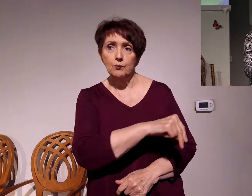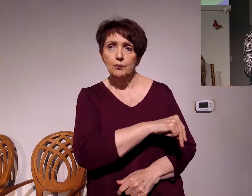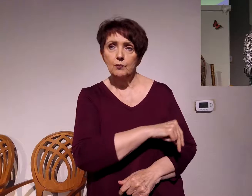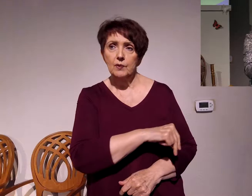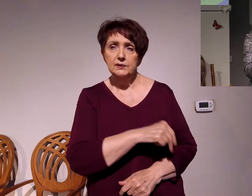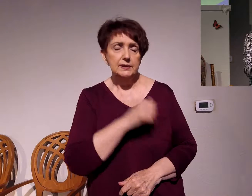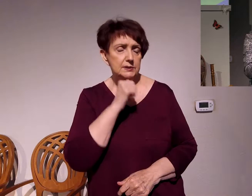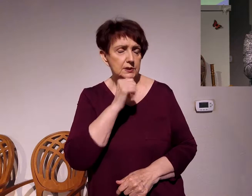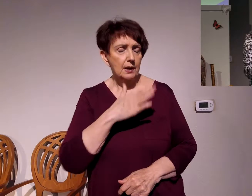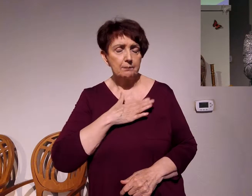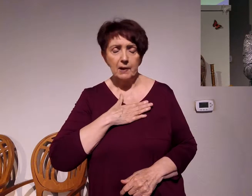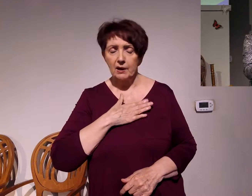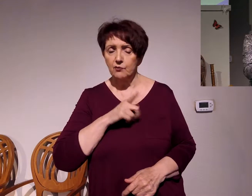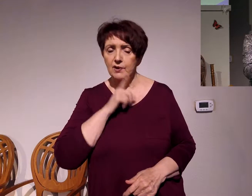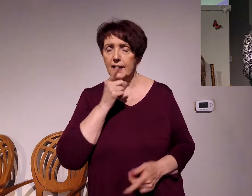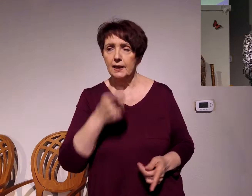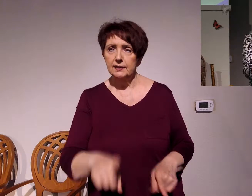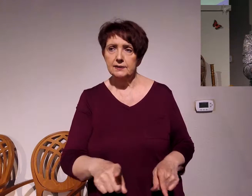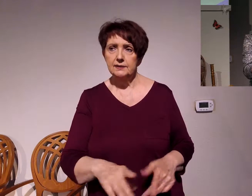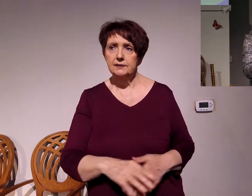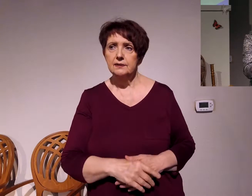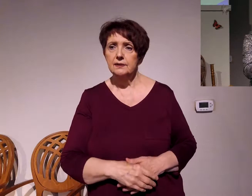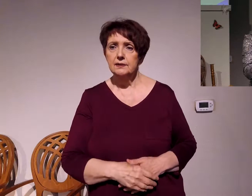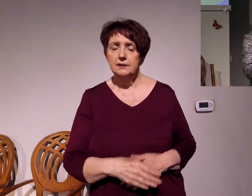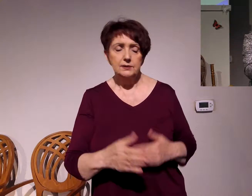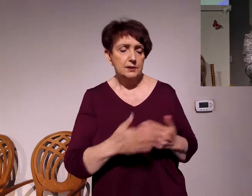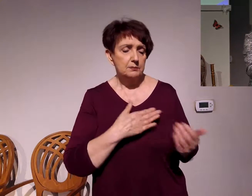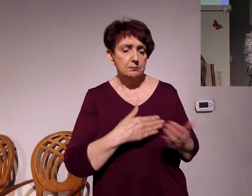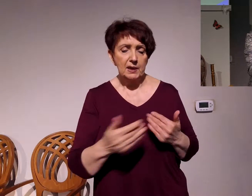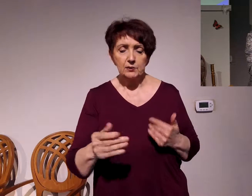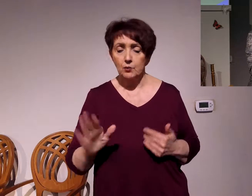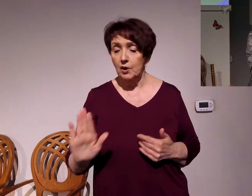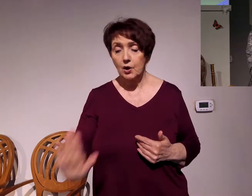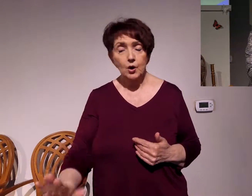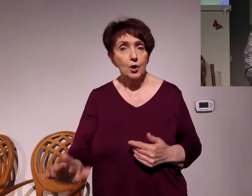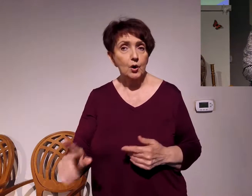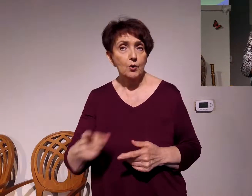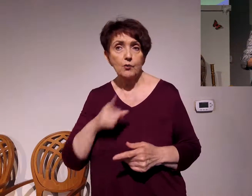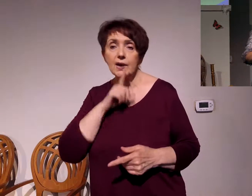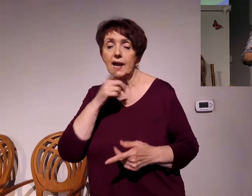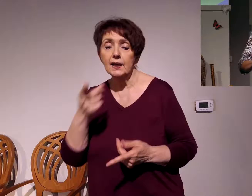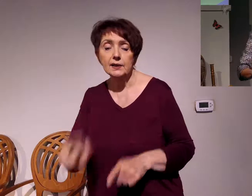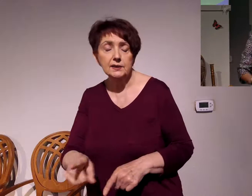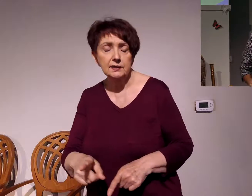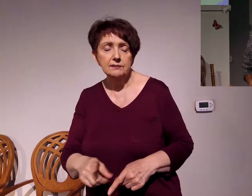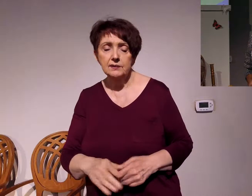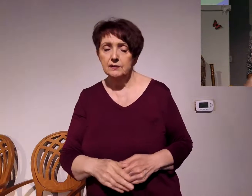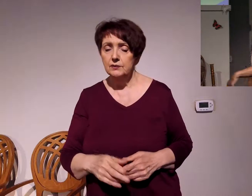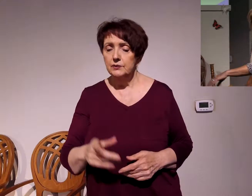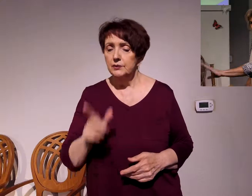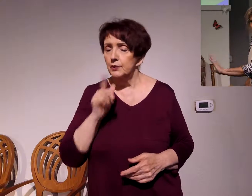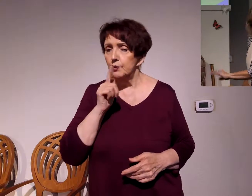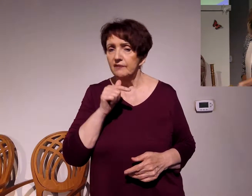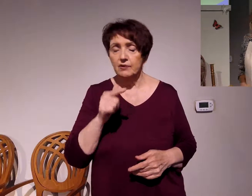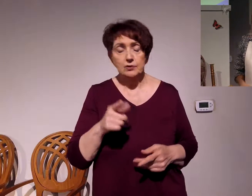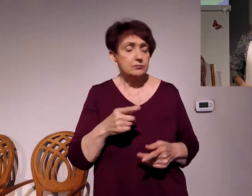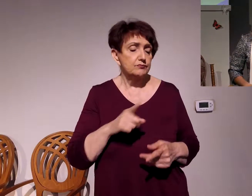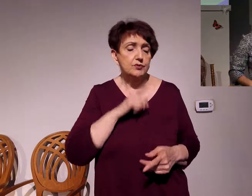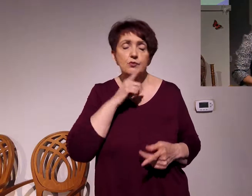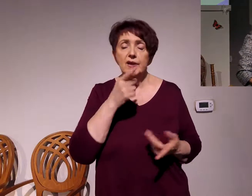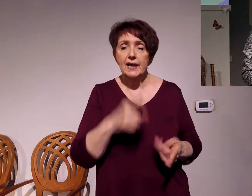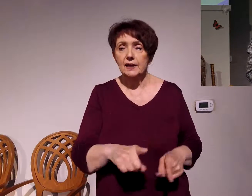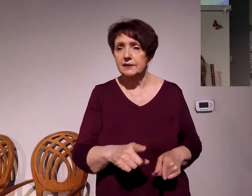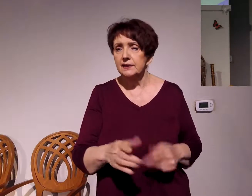no, that's not my reality. Doesn't matter what my friend's reality is, my spouse's reality, my